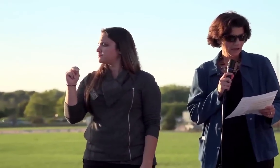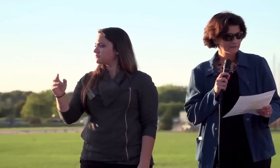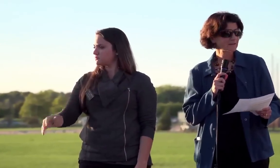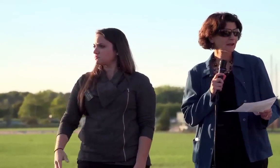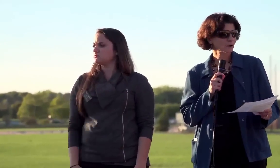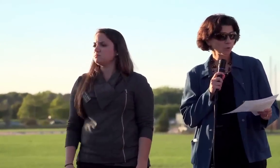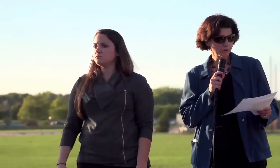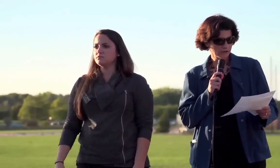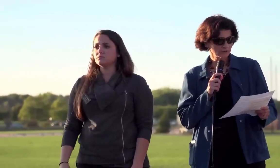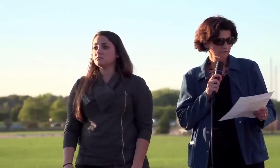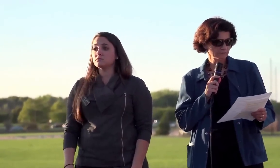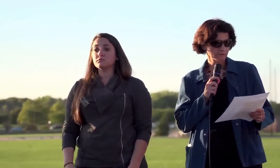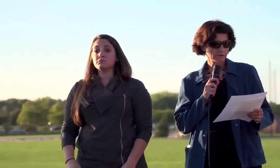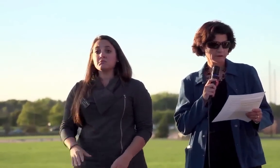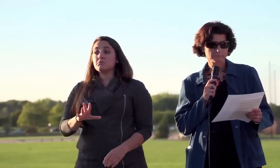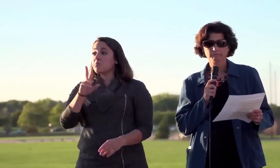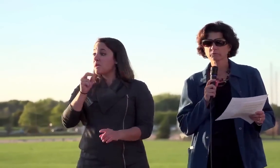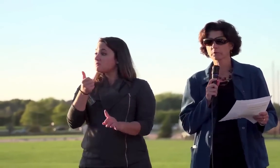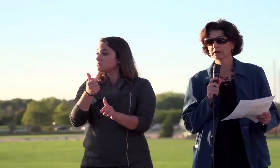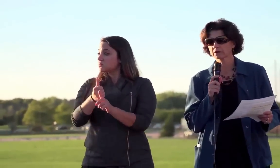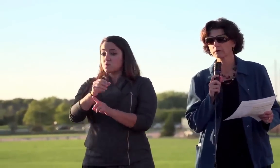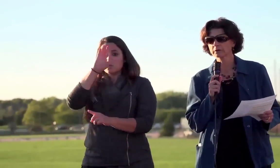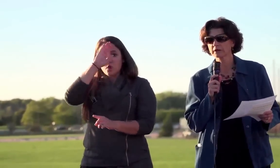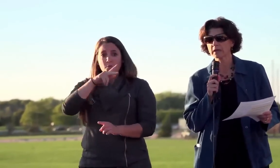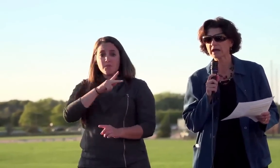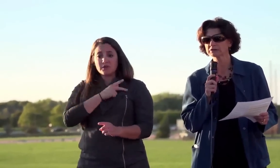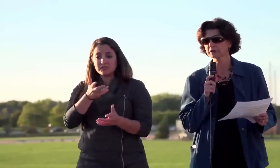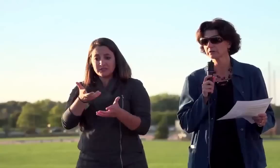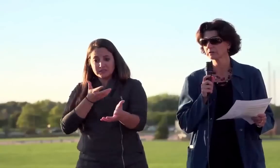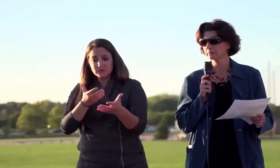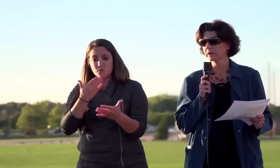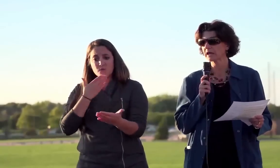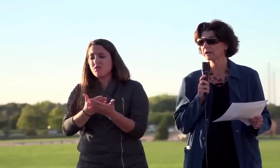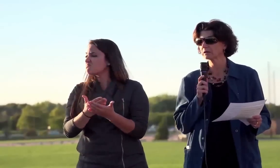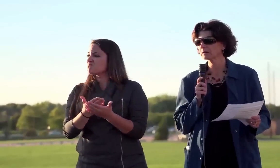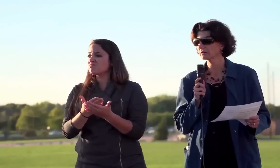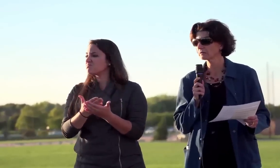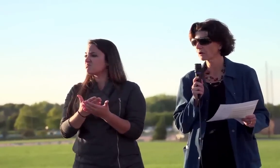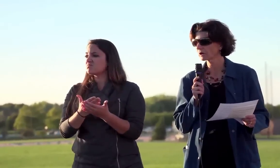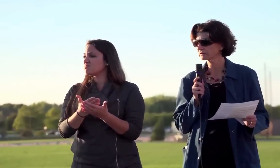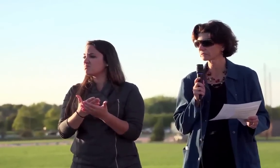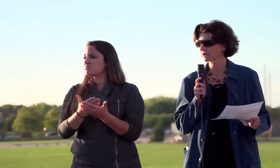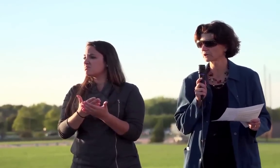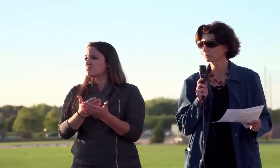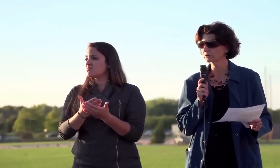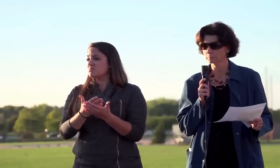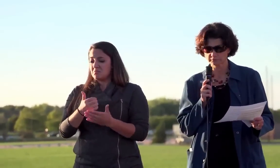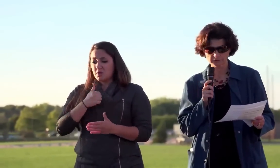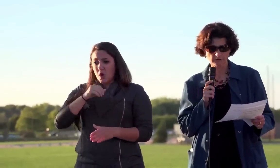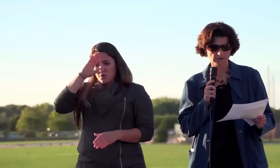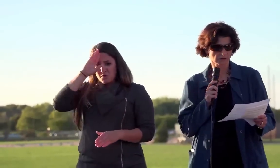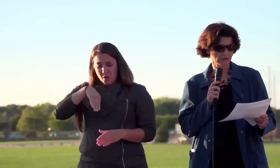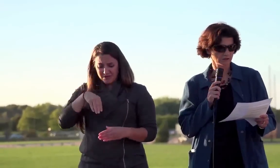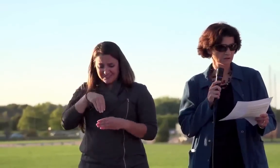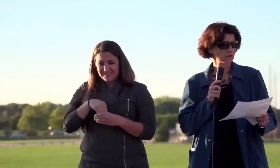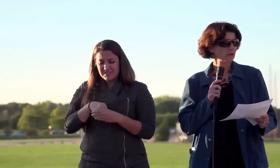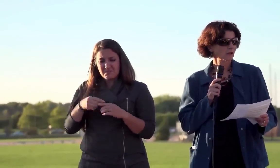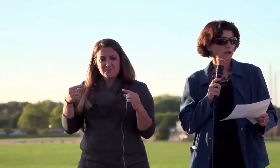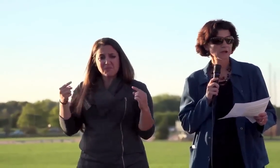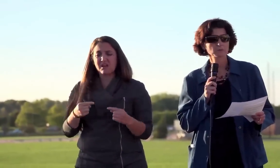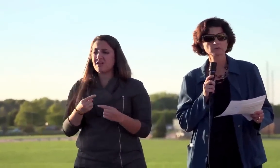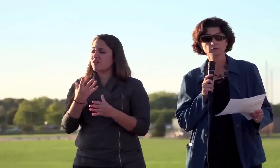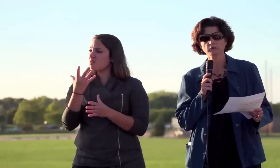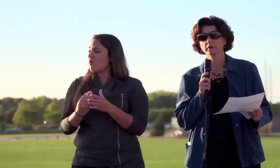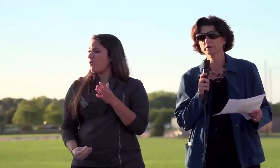know that. So good evening, I'm Jackie Molzerall. I'm the Dean of the Saunders College of Business at RIT. I am so